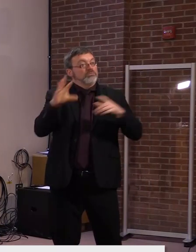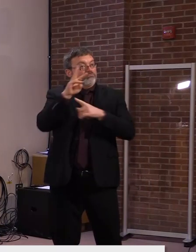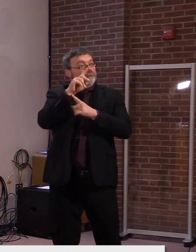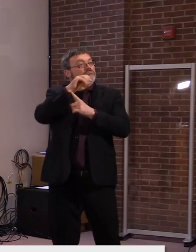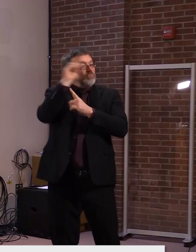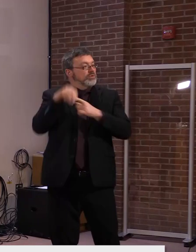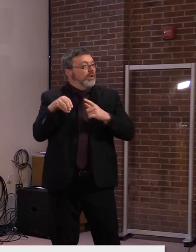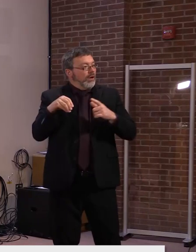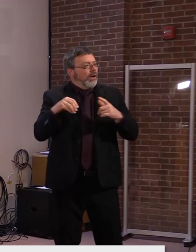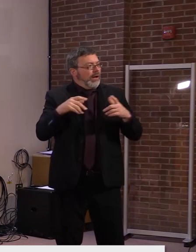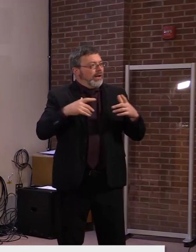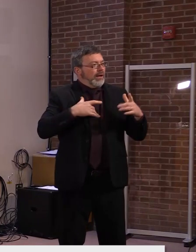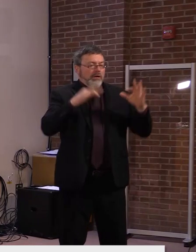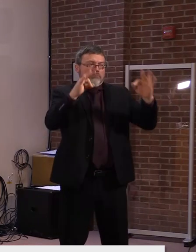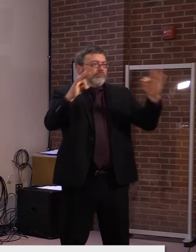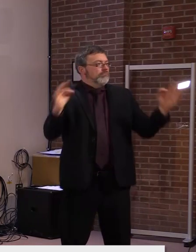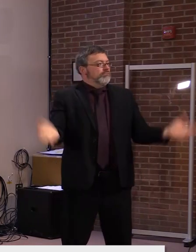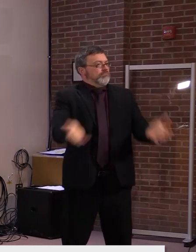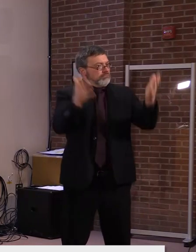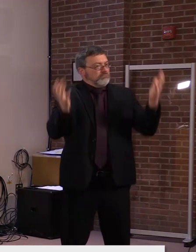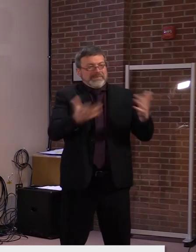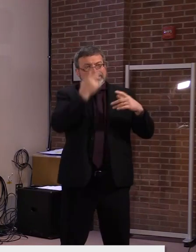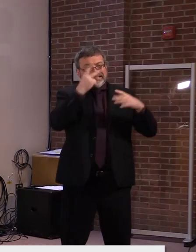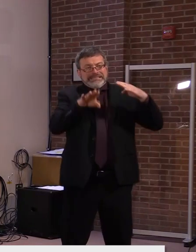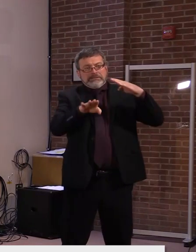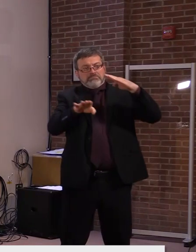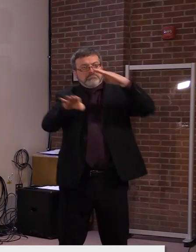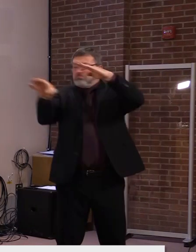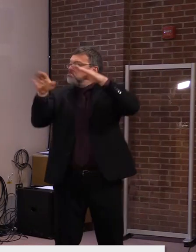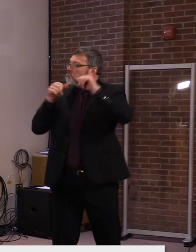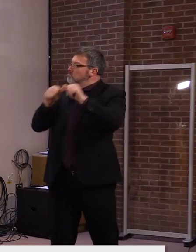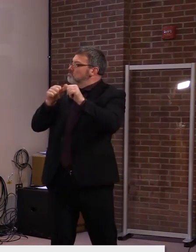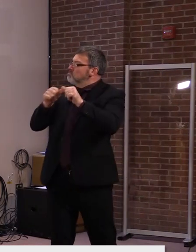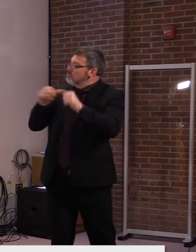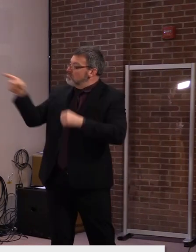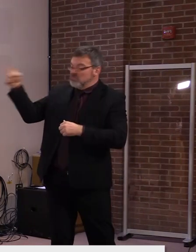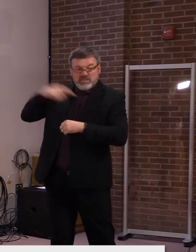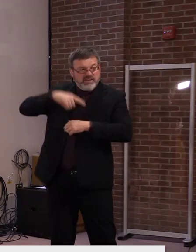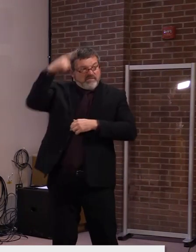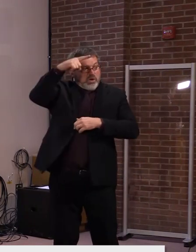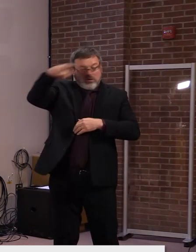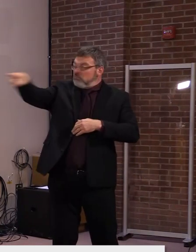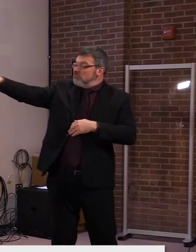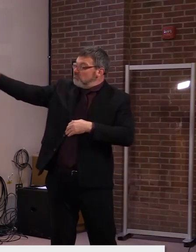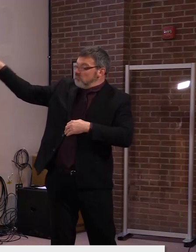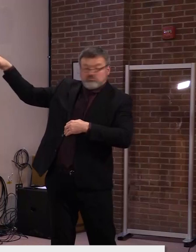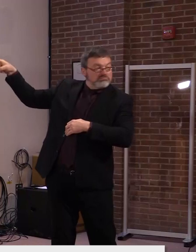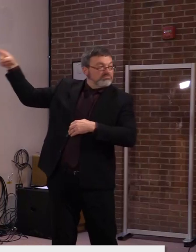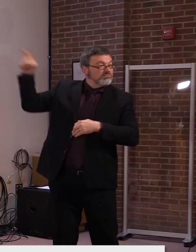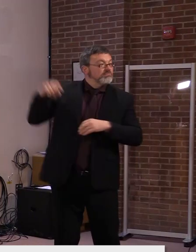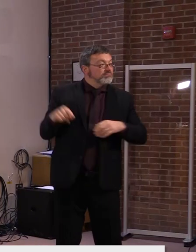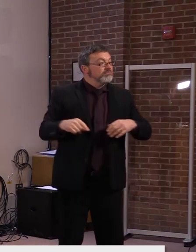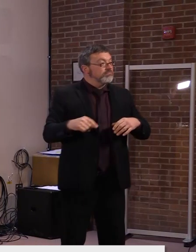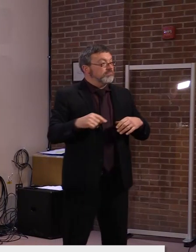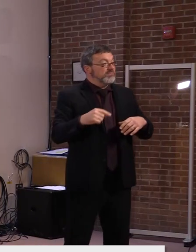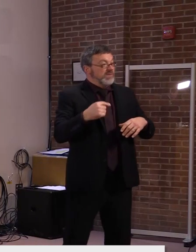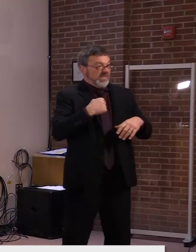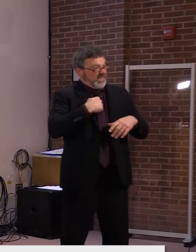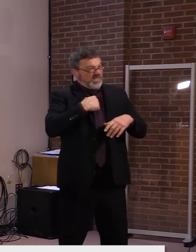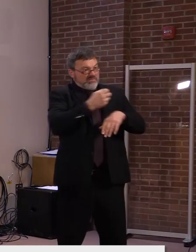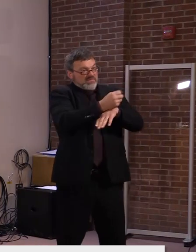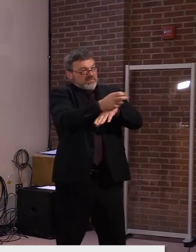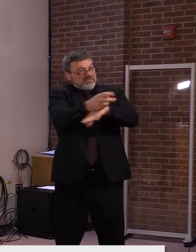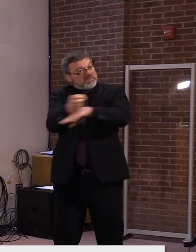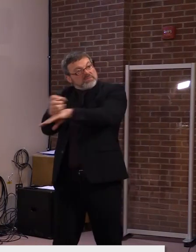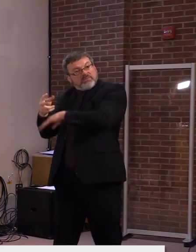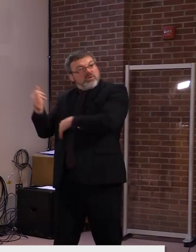there, as you see on the slide, and has continued to be higher than the national average, outpacing the national average, and continues at a steady state.